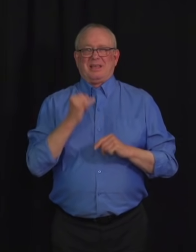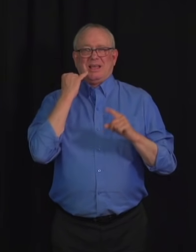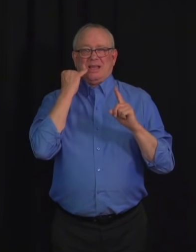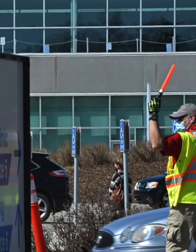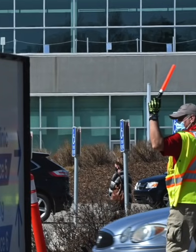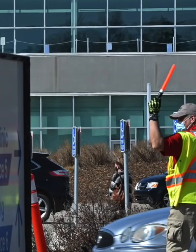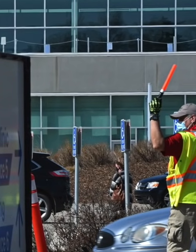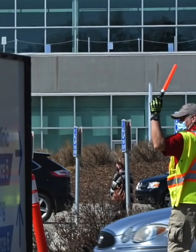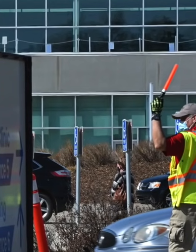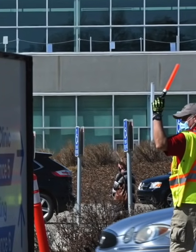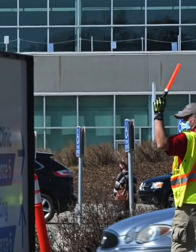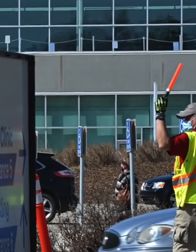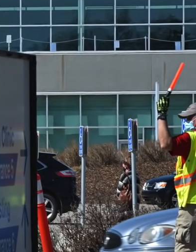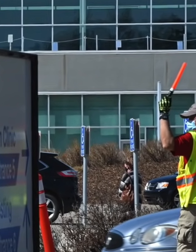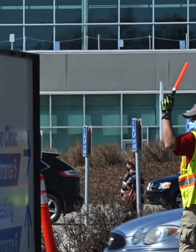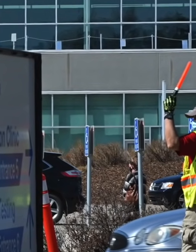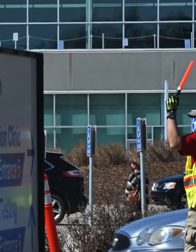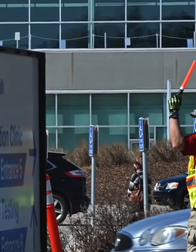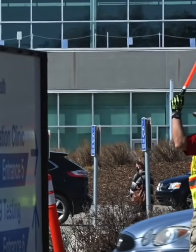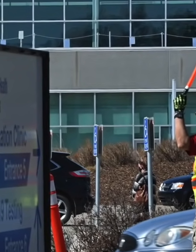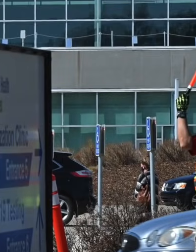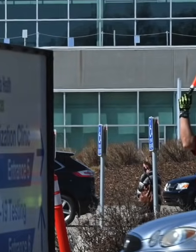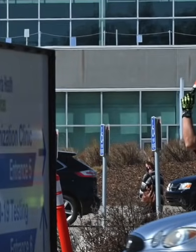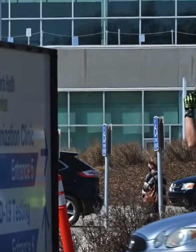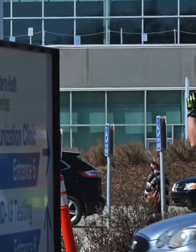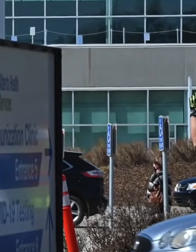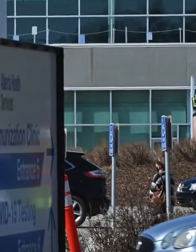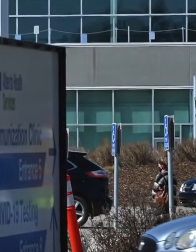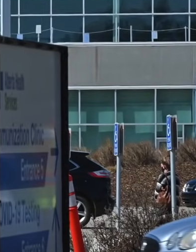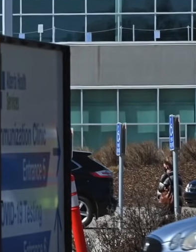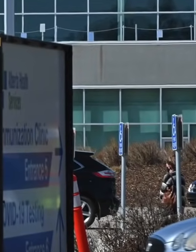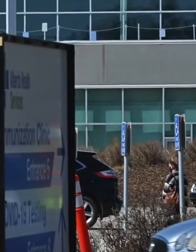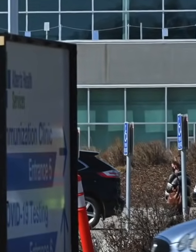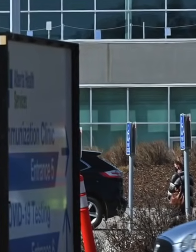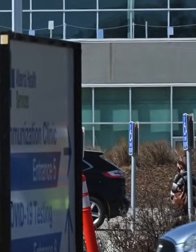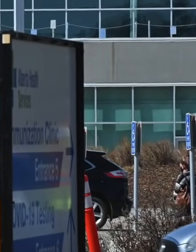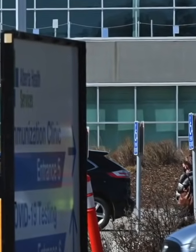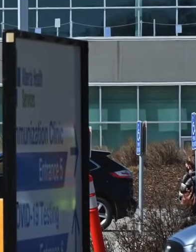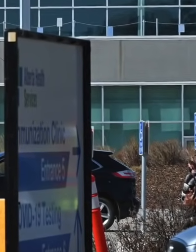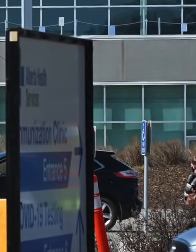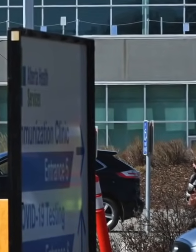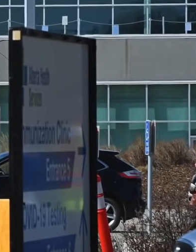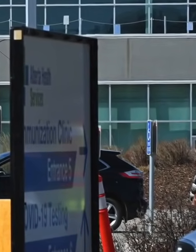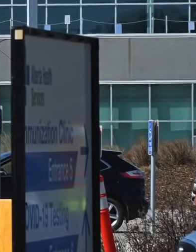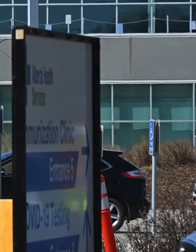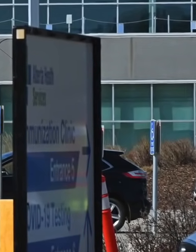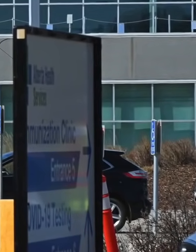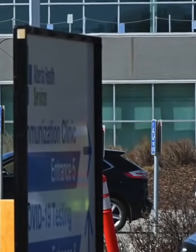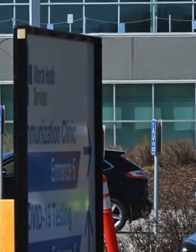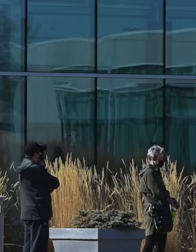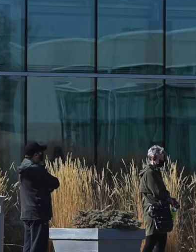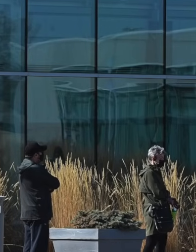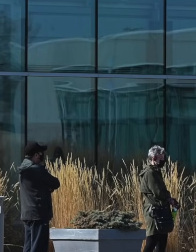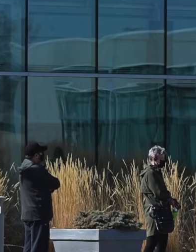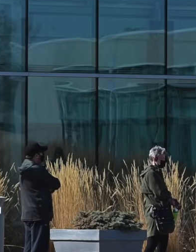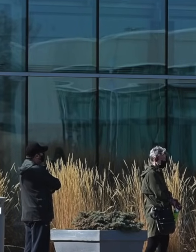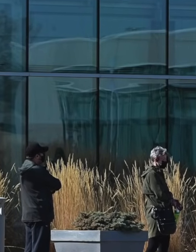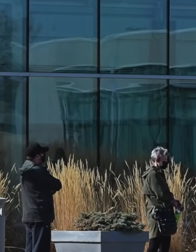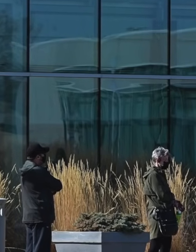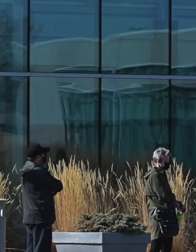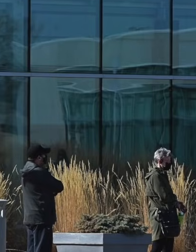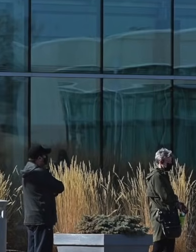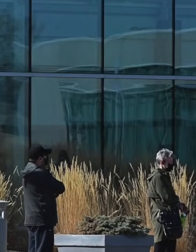symptoms. In addition, if these individuals have a COVID-19 PCR test on day 7 or